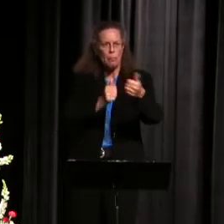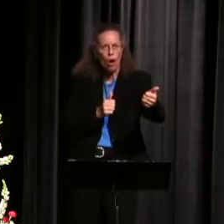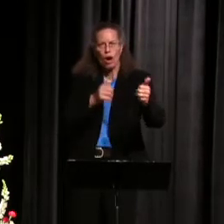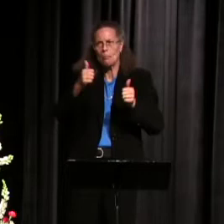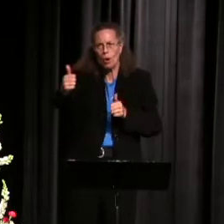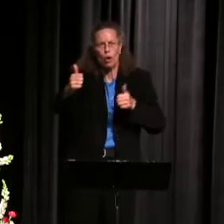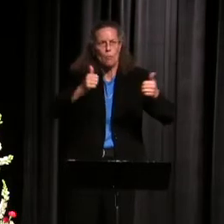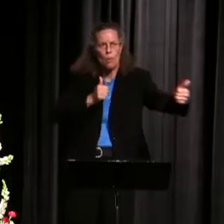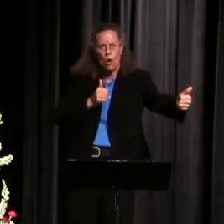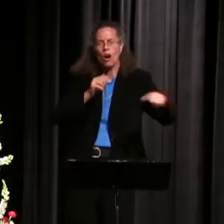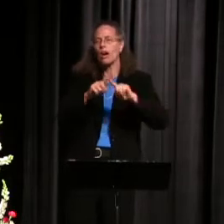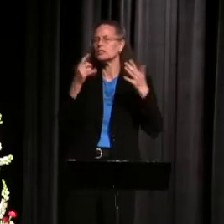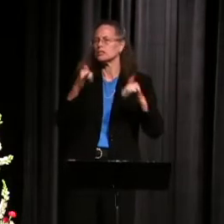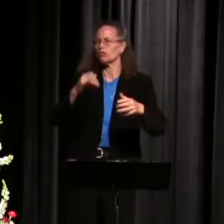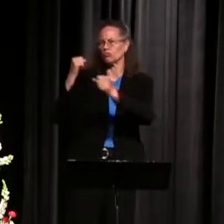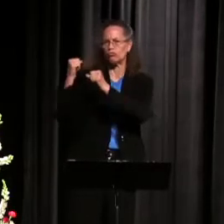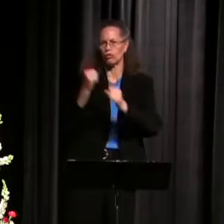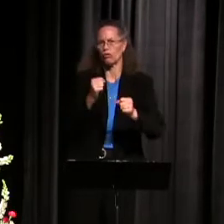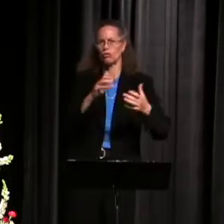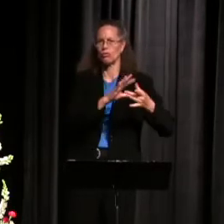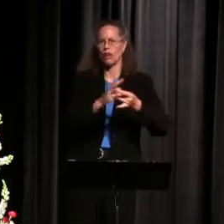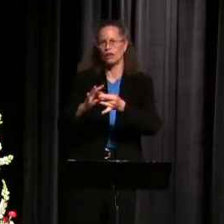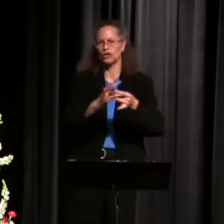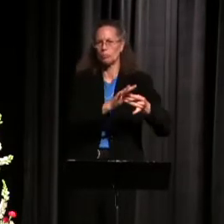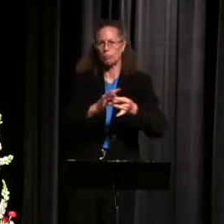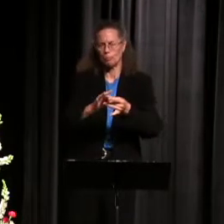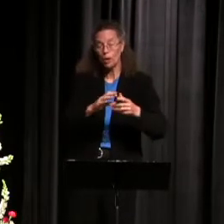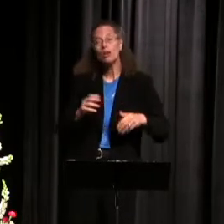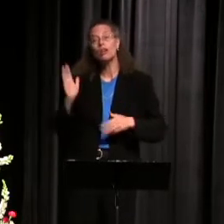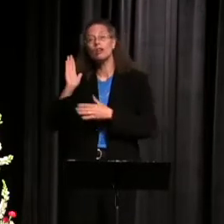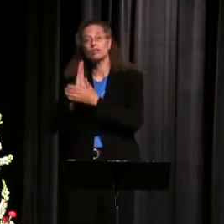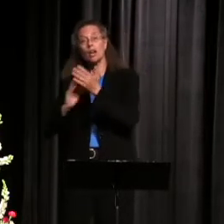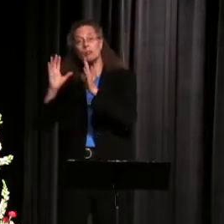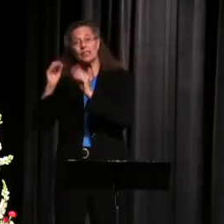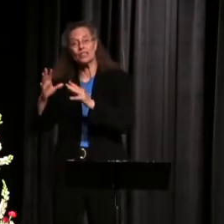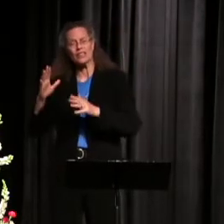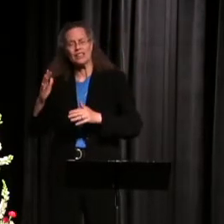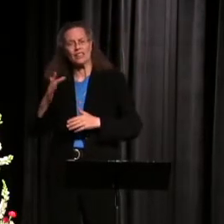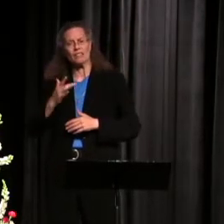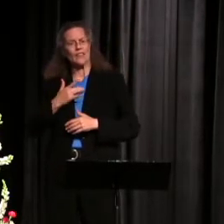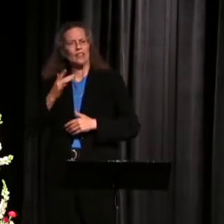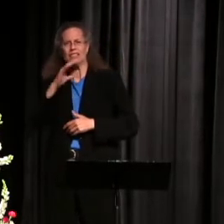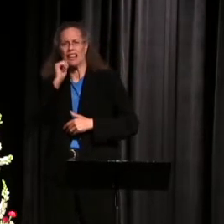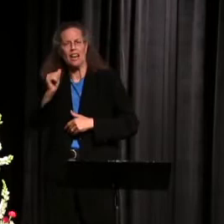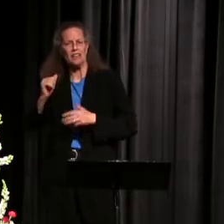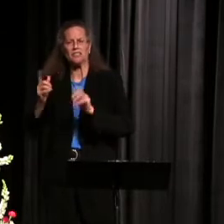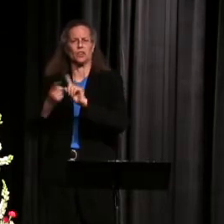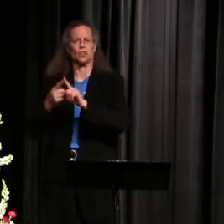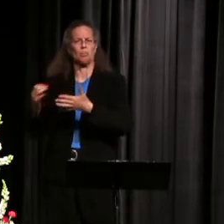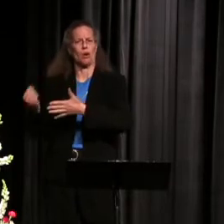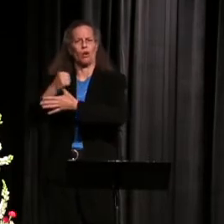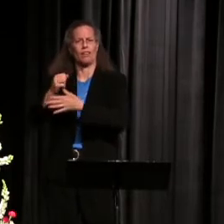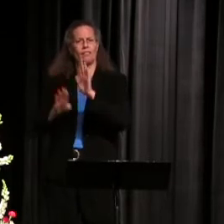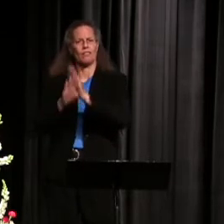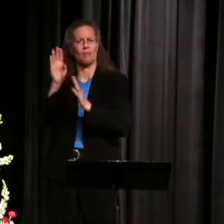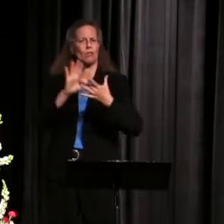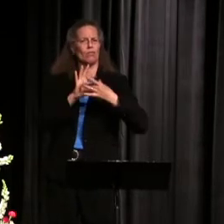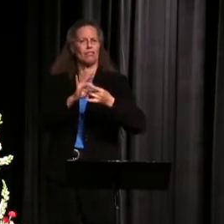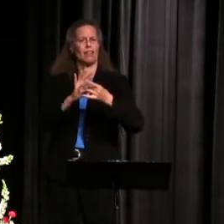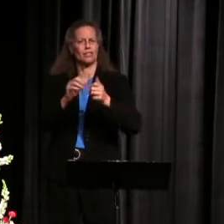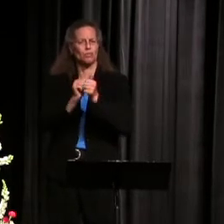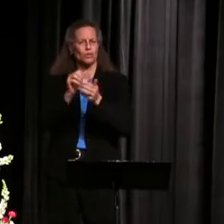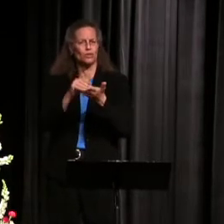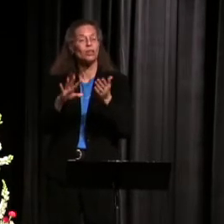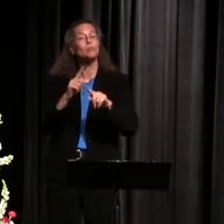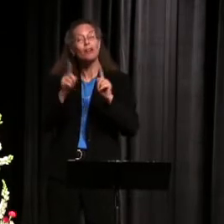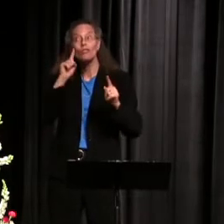their relationships never faded. Some teachers might not make it their first priority to build relationships with their students. However, this is most